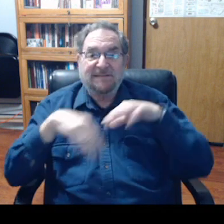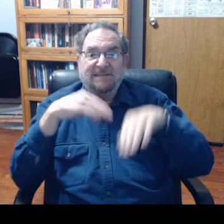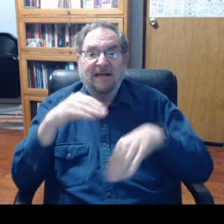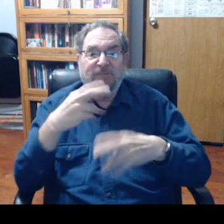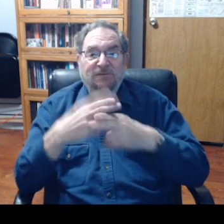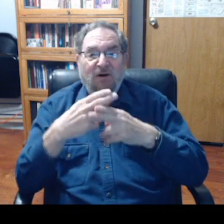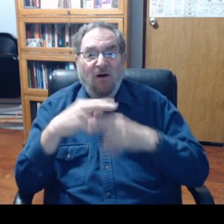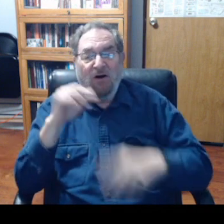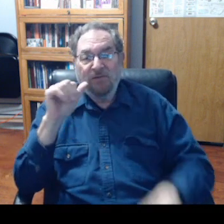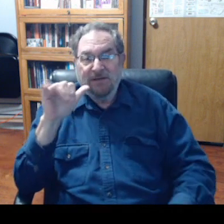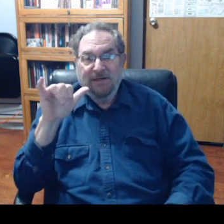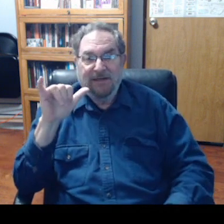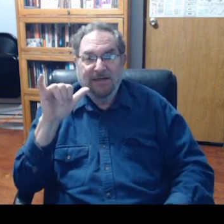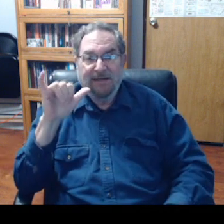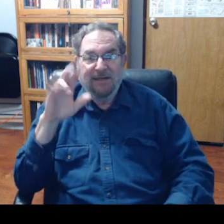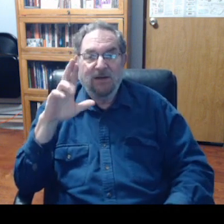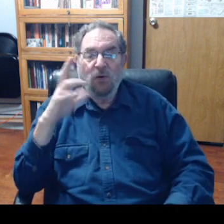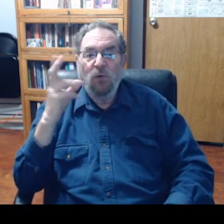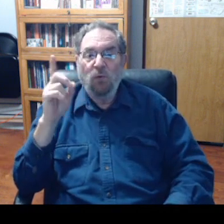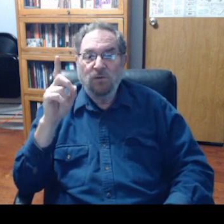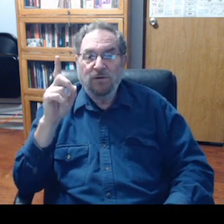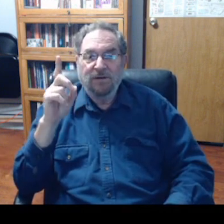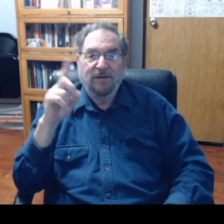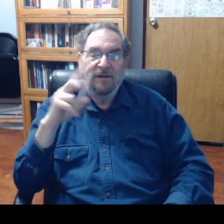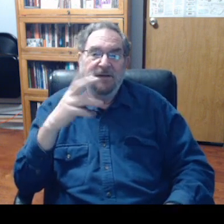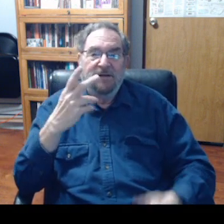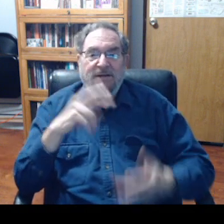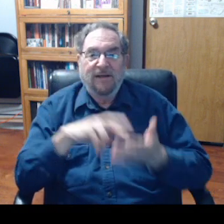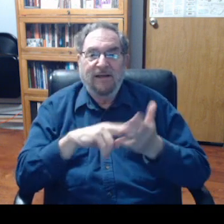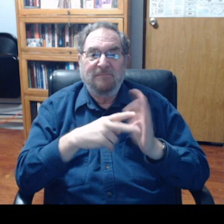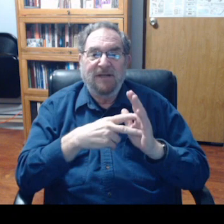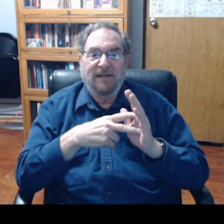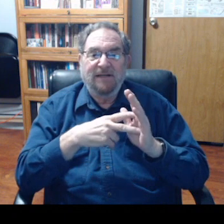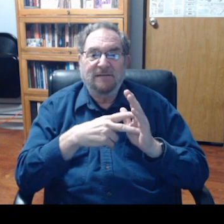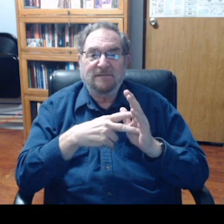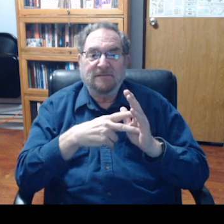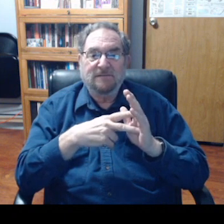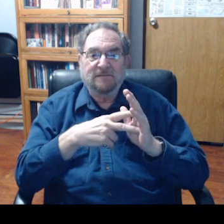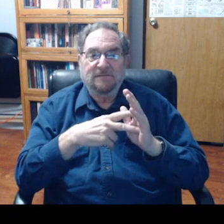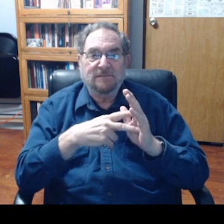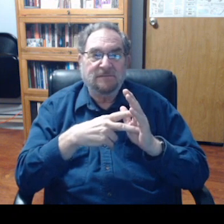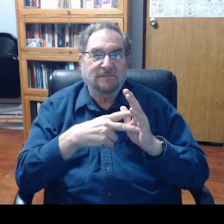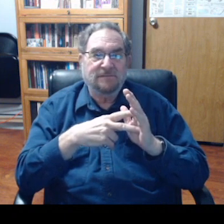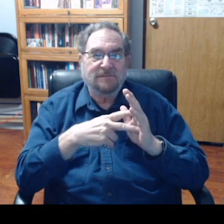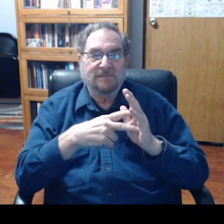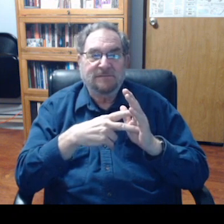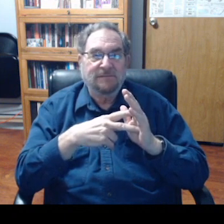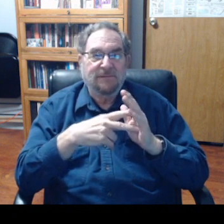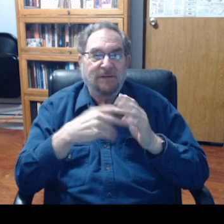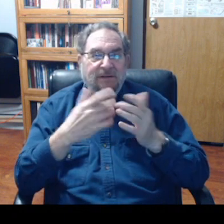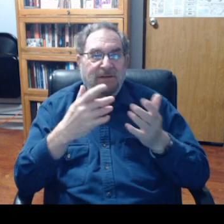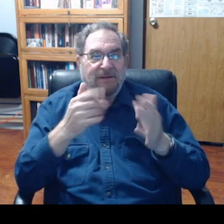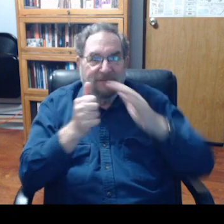Next step is called Yikud. It means